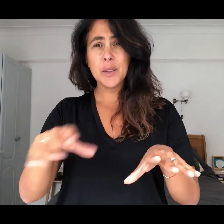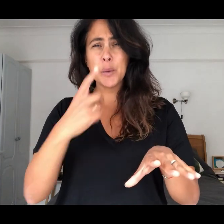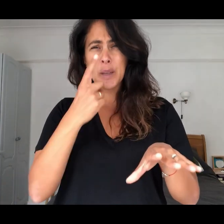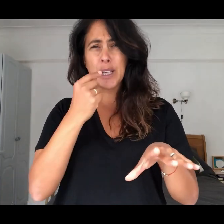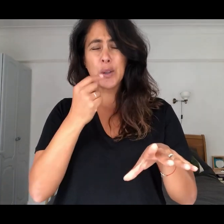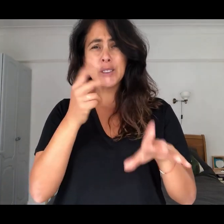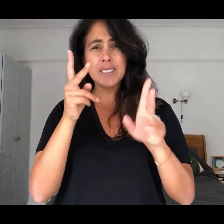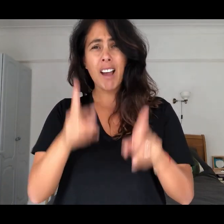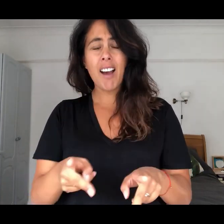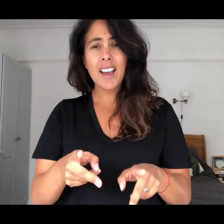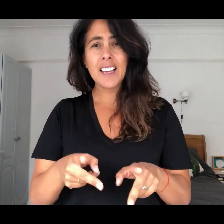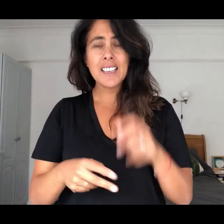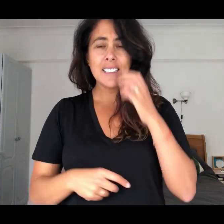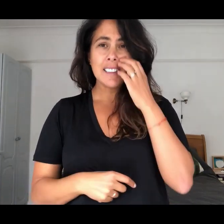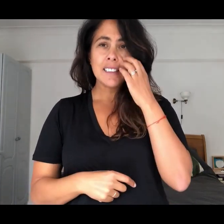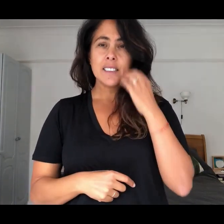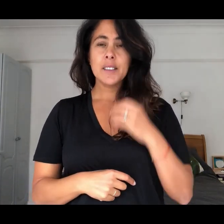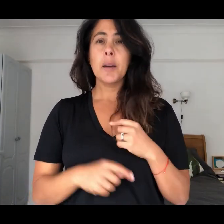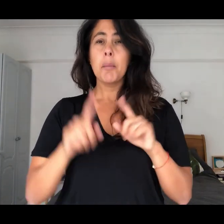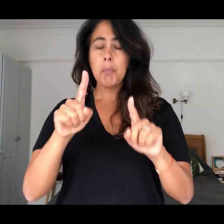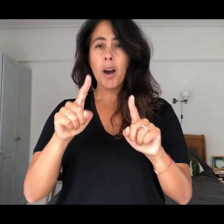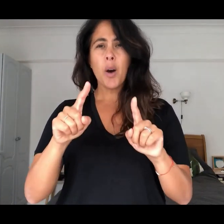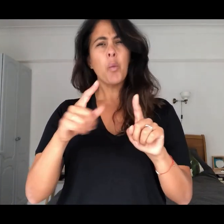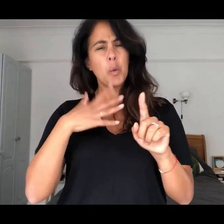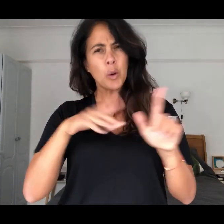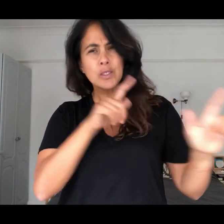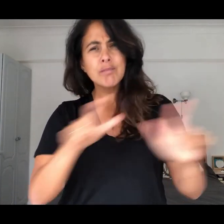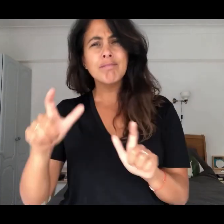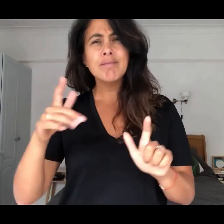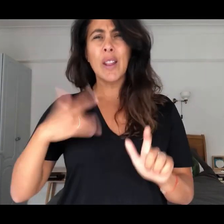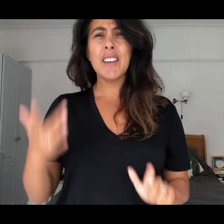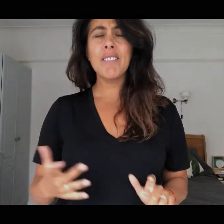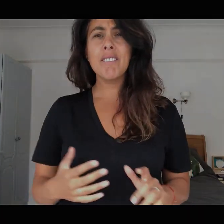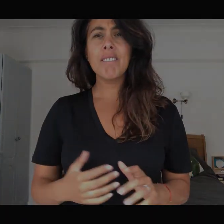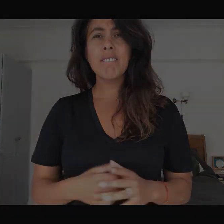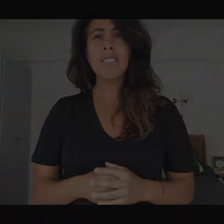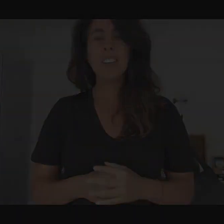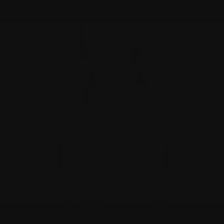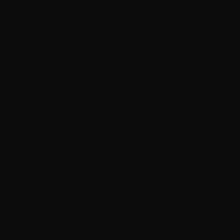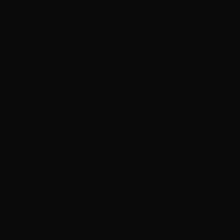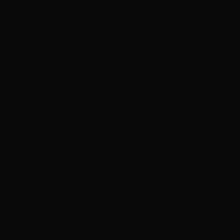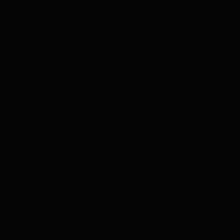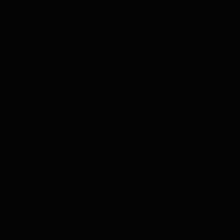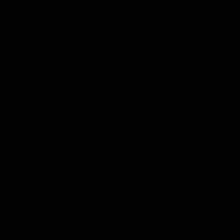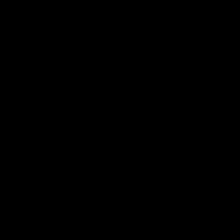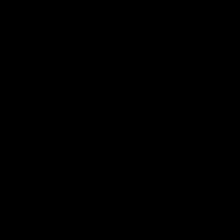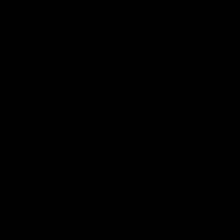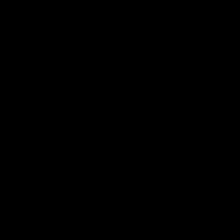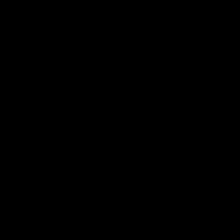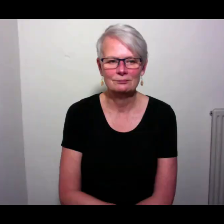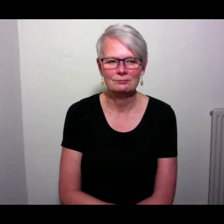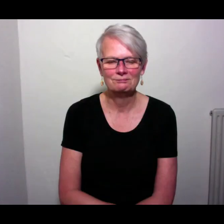die in this pandemic. We've got a lot of living to do yet.